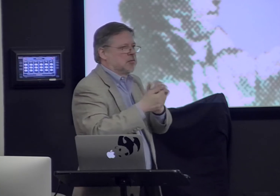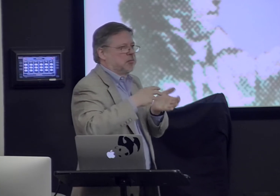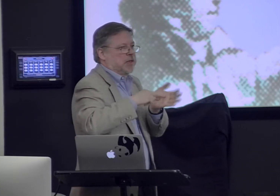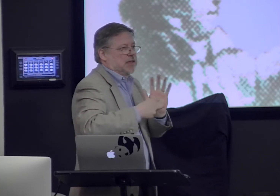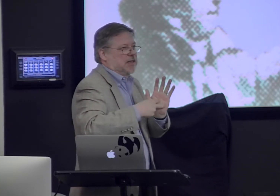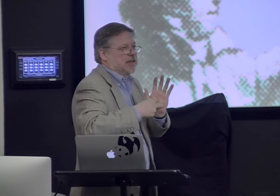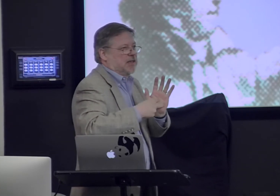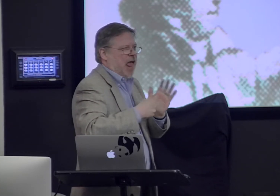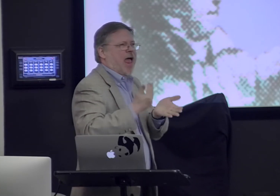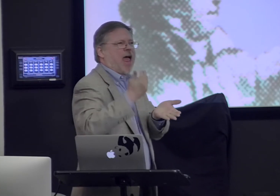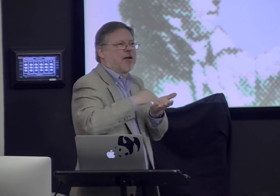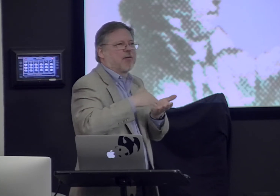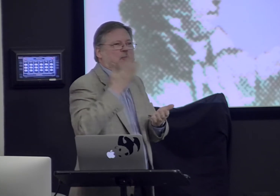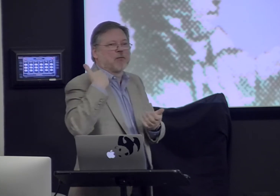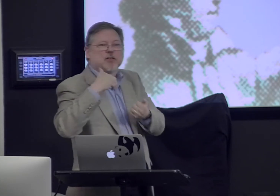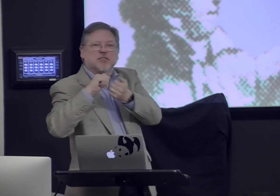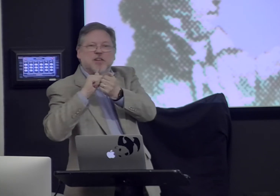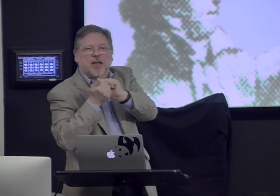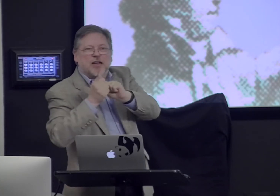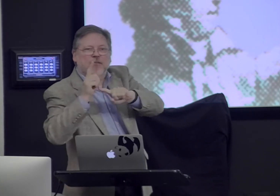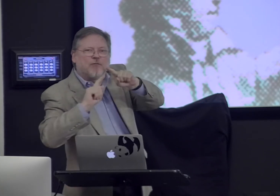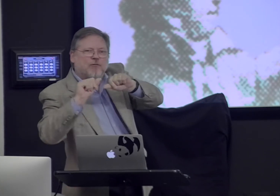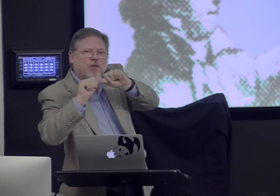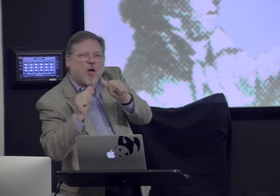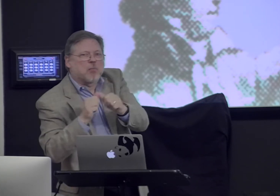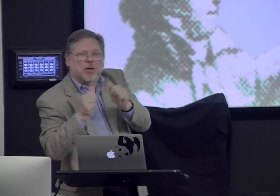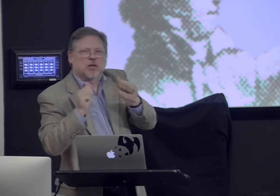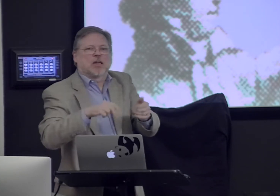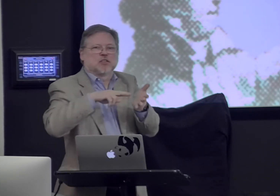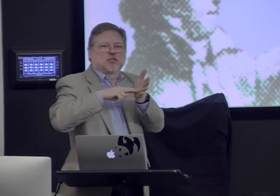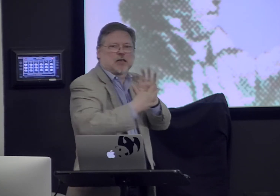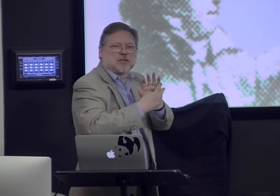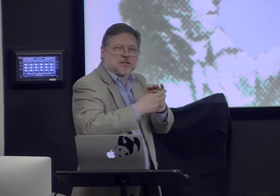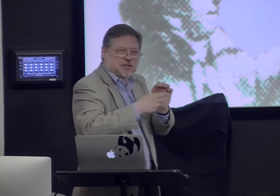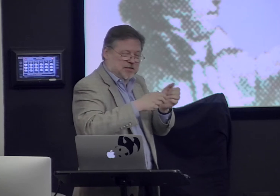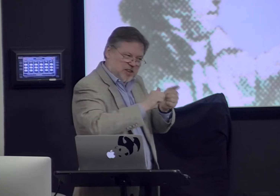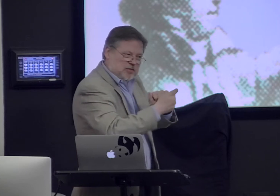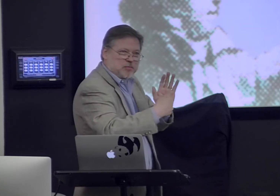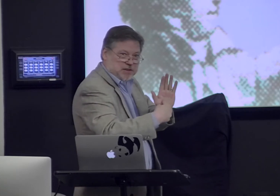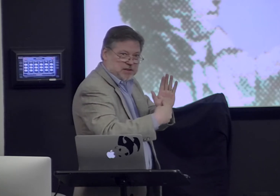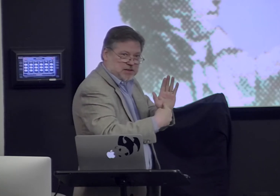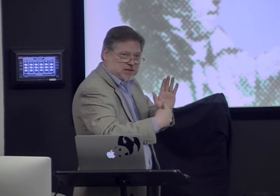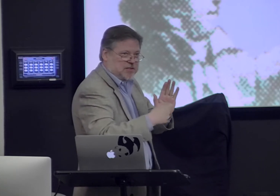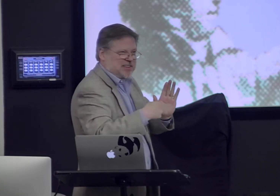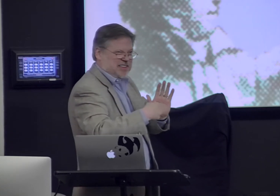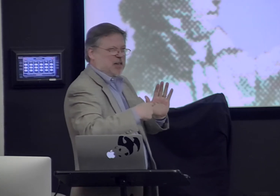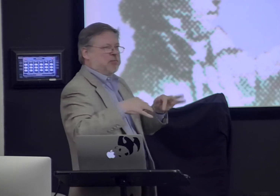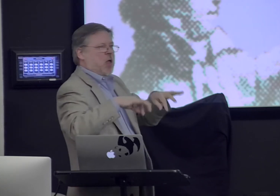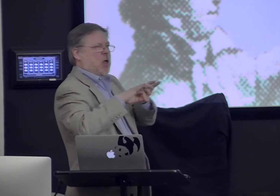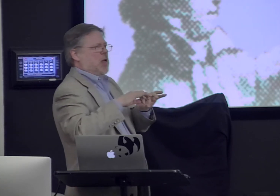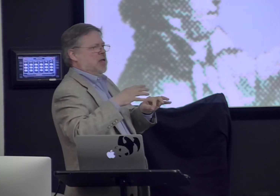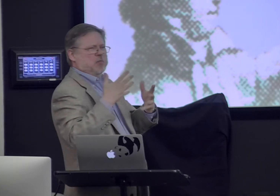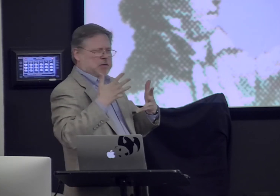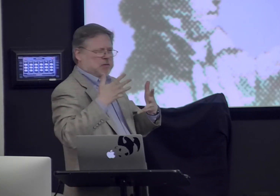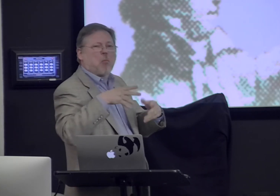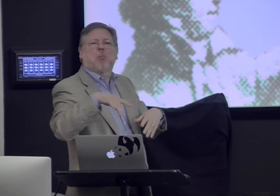This indicates a shift in meaning, not just a shift in form, but a shift in form then creates a